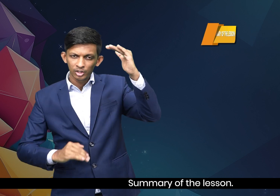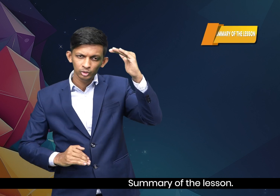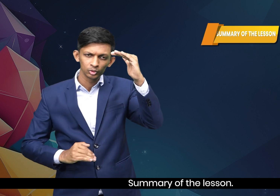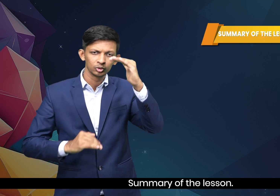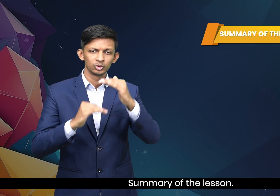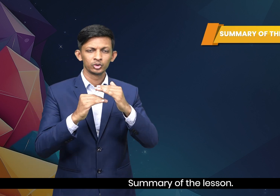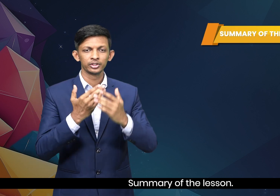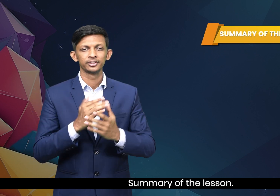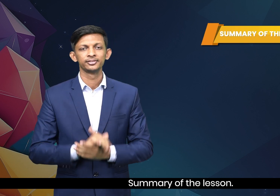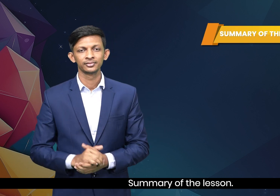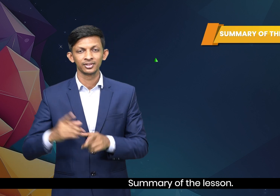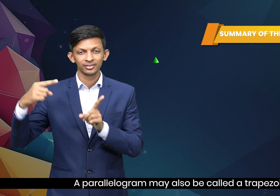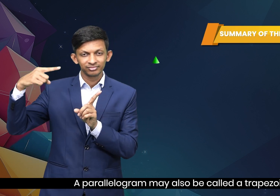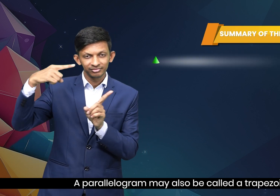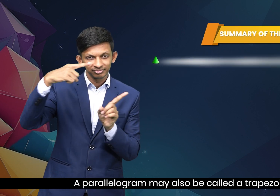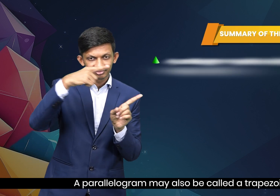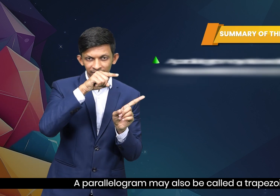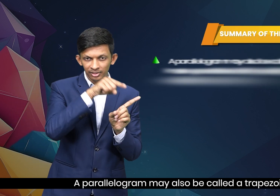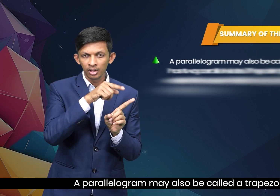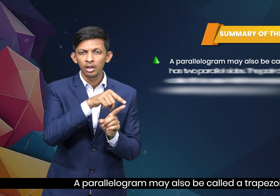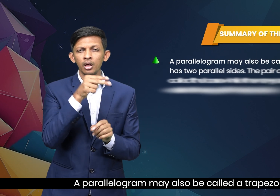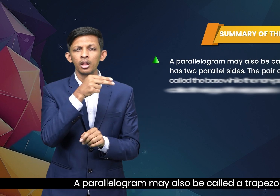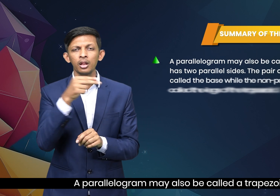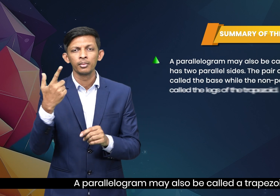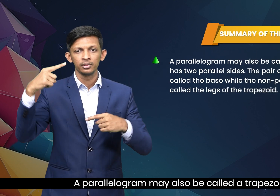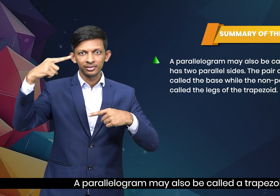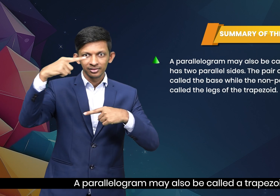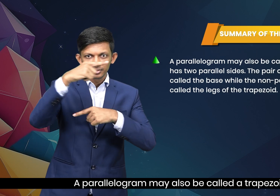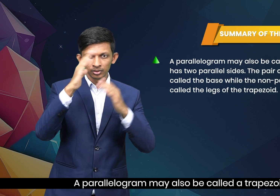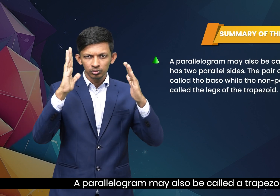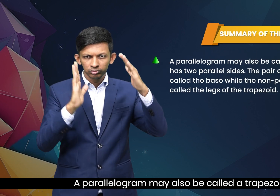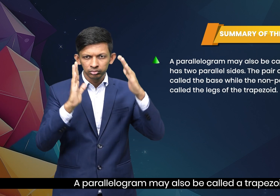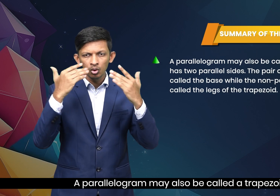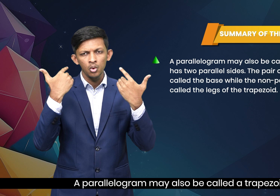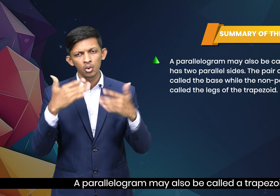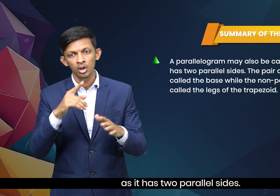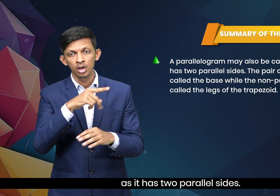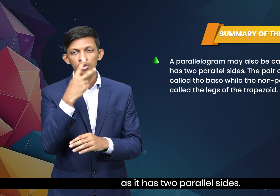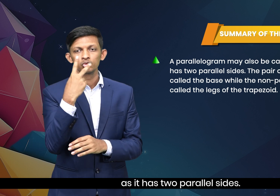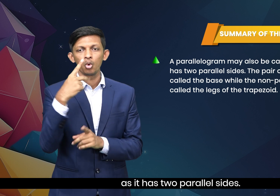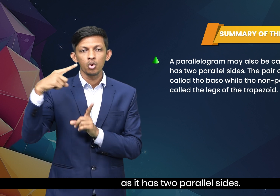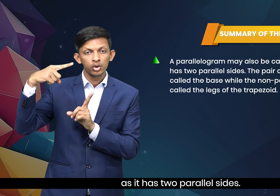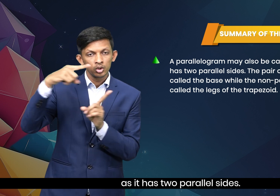Summary of the lesson. A parallelogram may also be called a trapezoid as it has two parallel